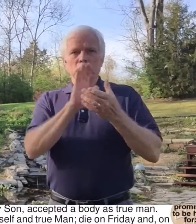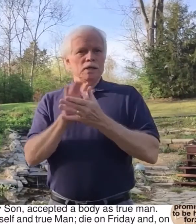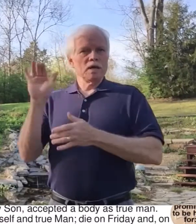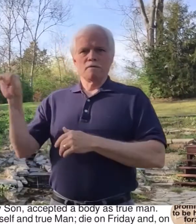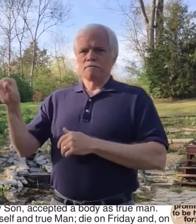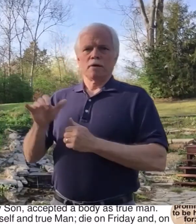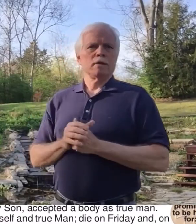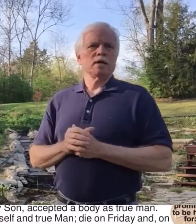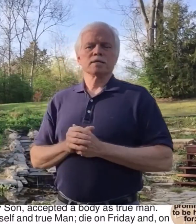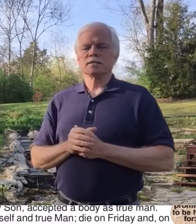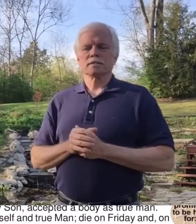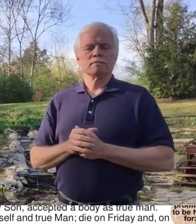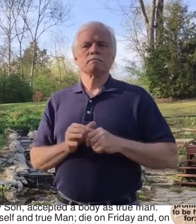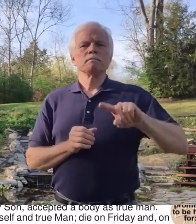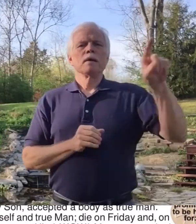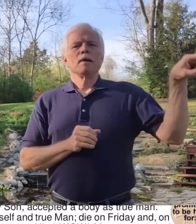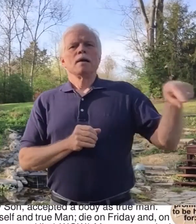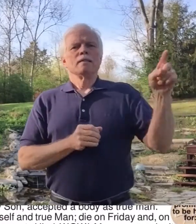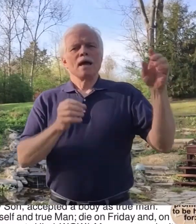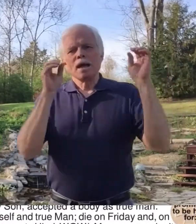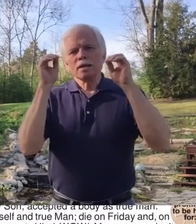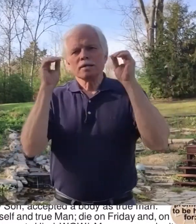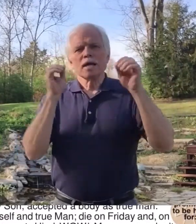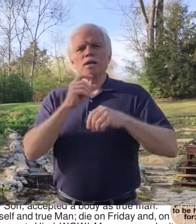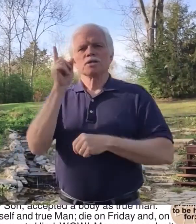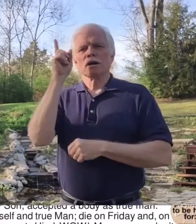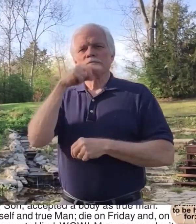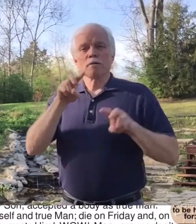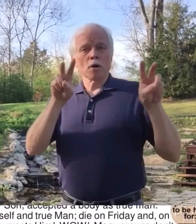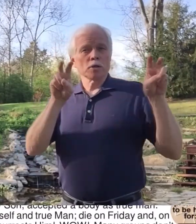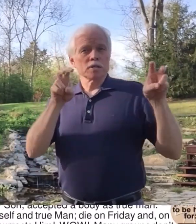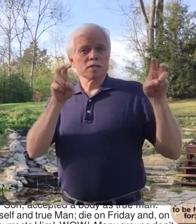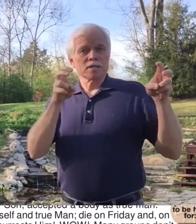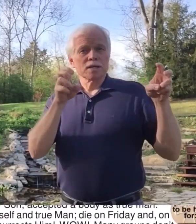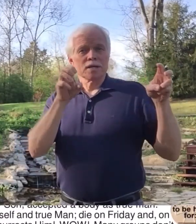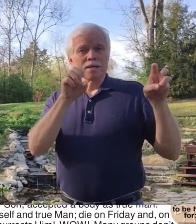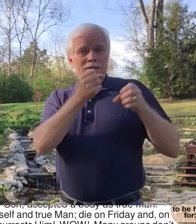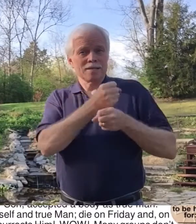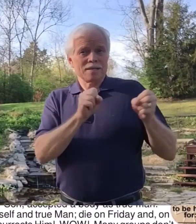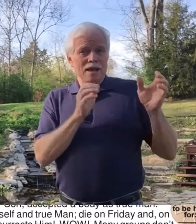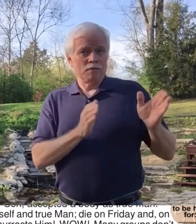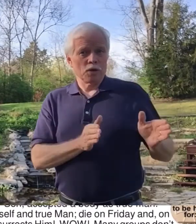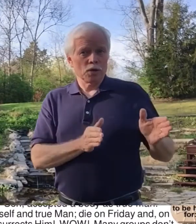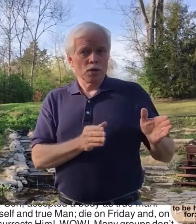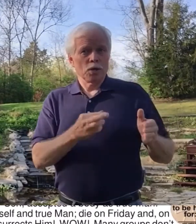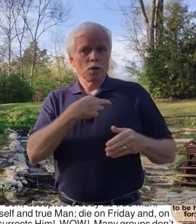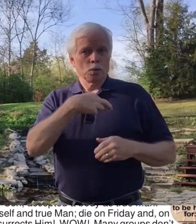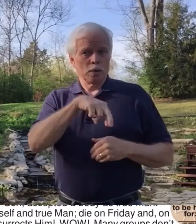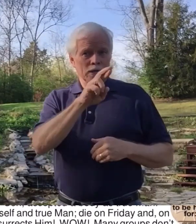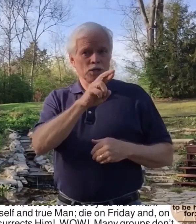believe this. They teach a false Savior religion.